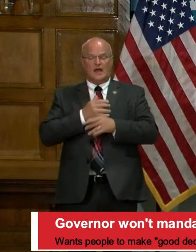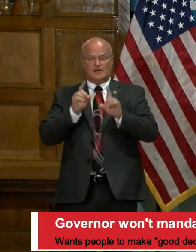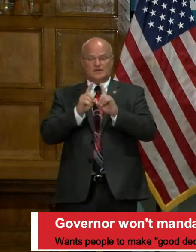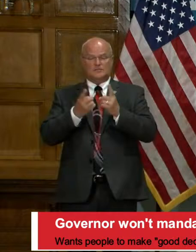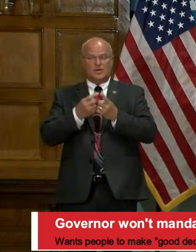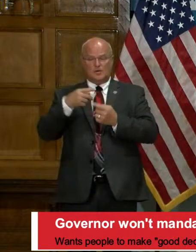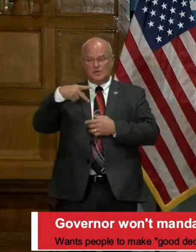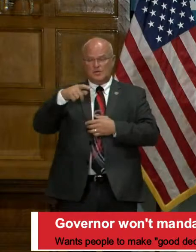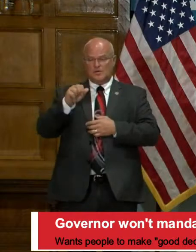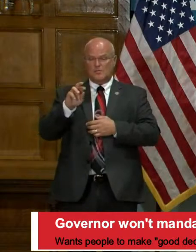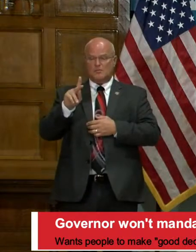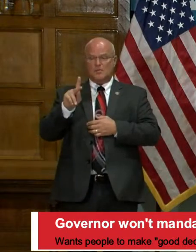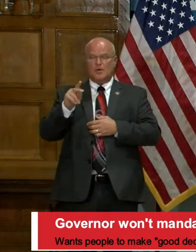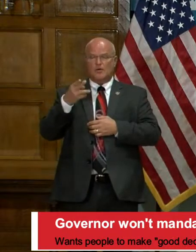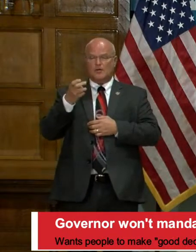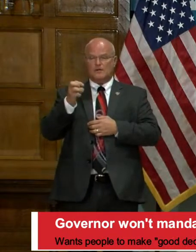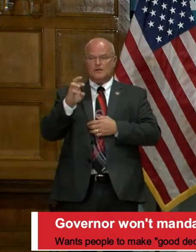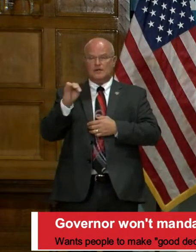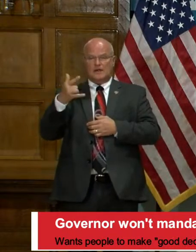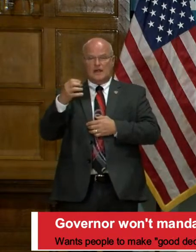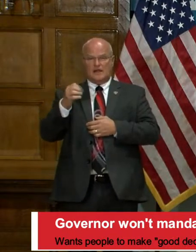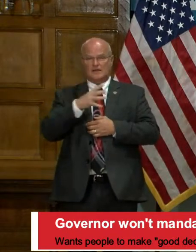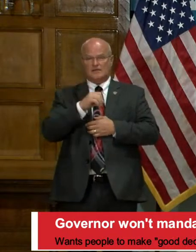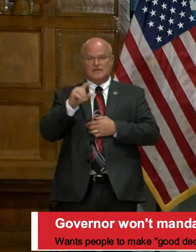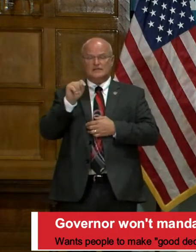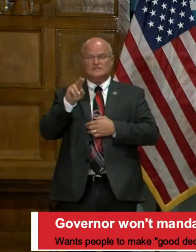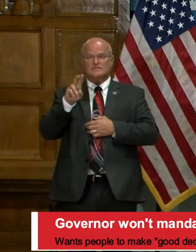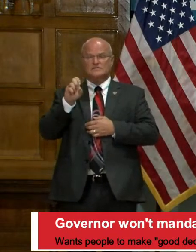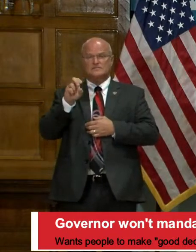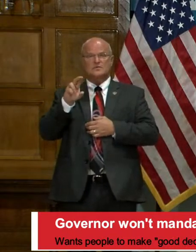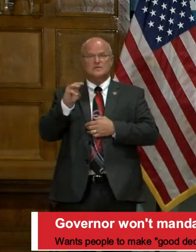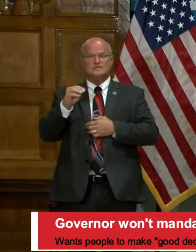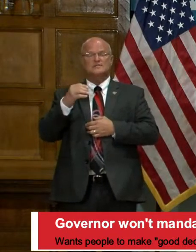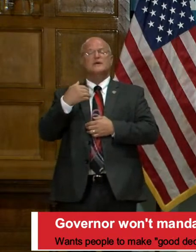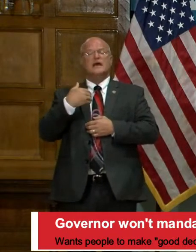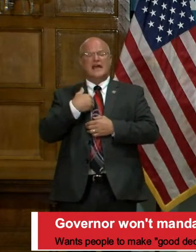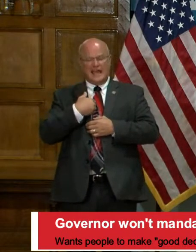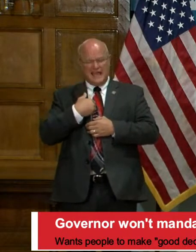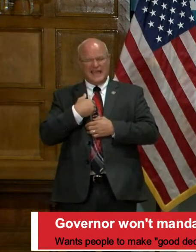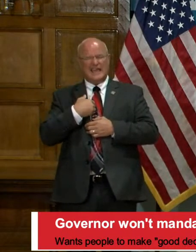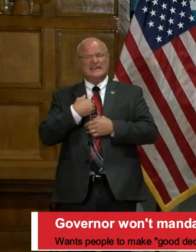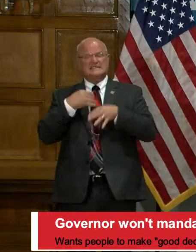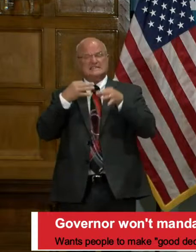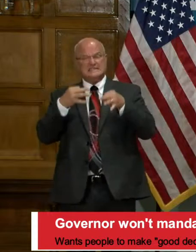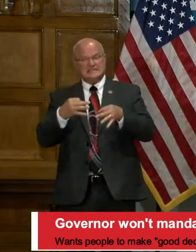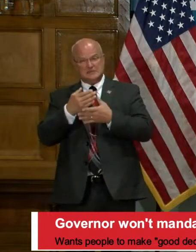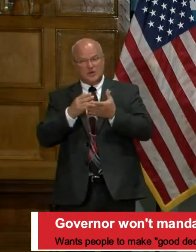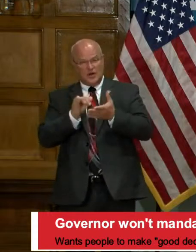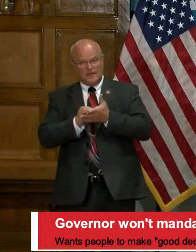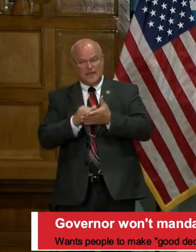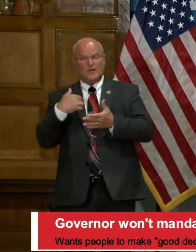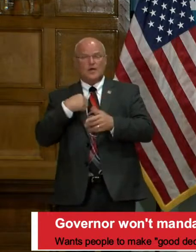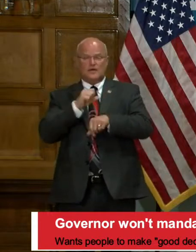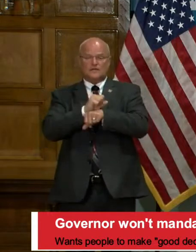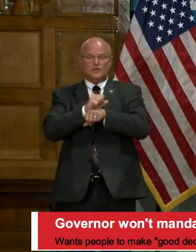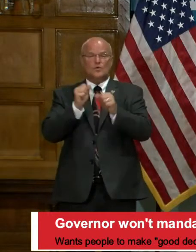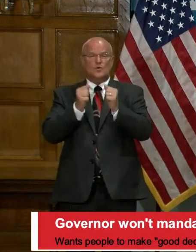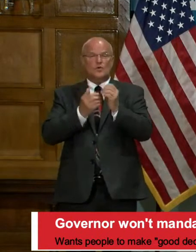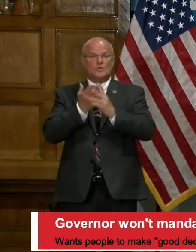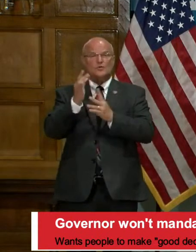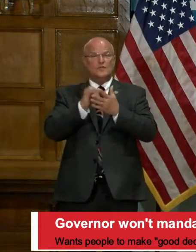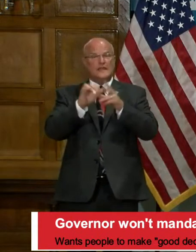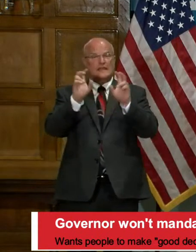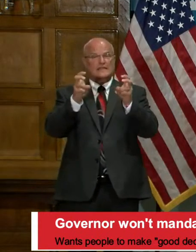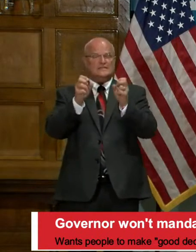Department of Parks, Heritage, and Tourism actually had an easement on part of that, and we're having to work through